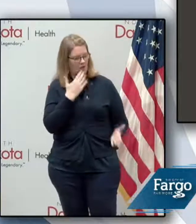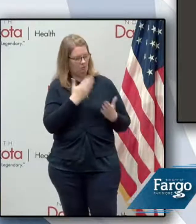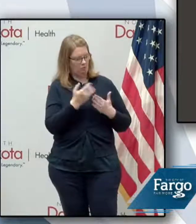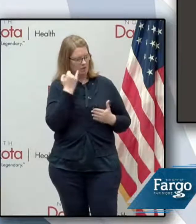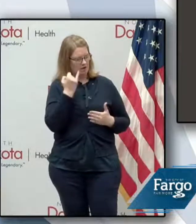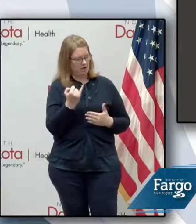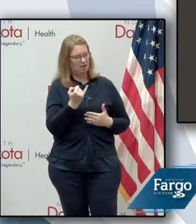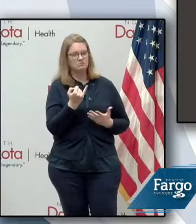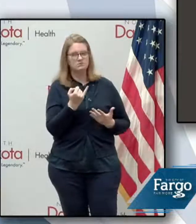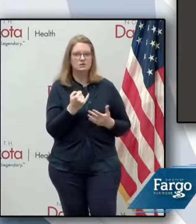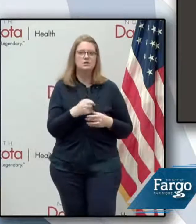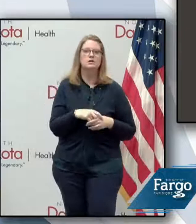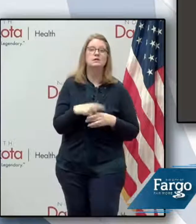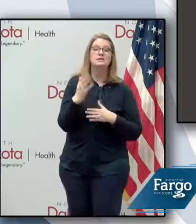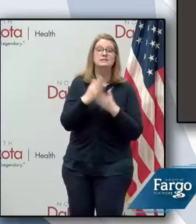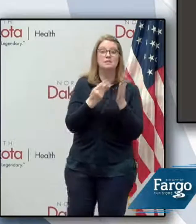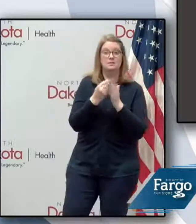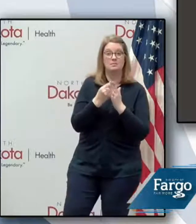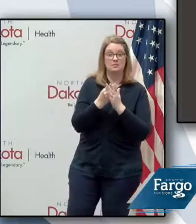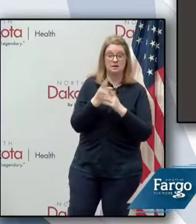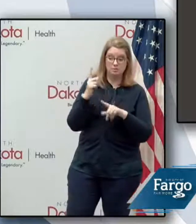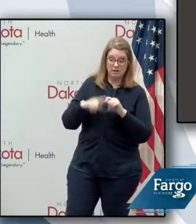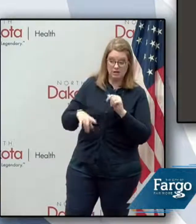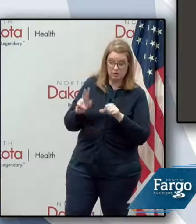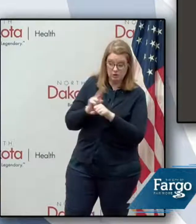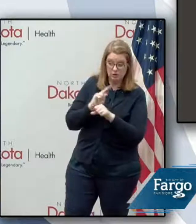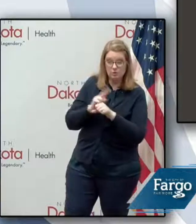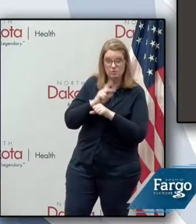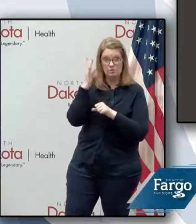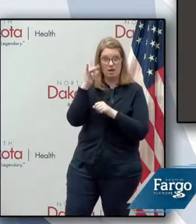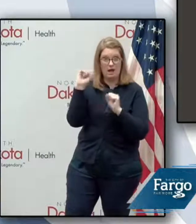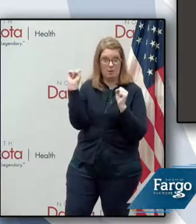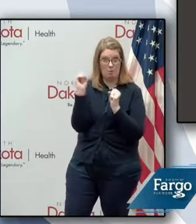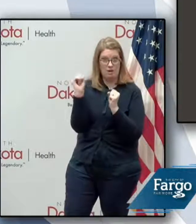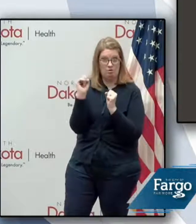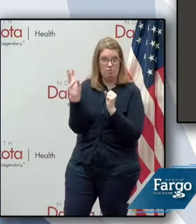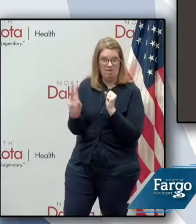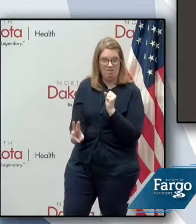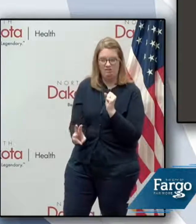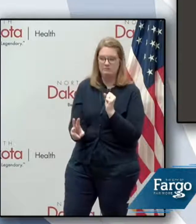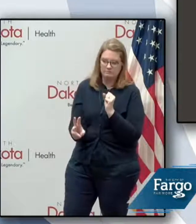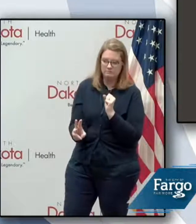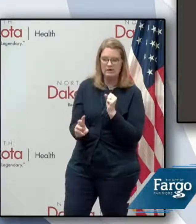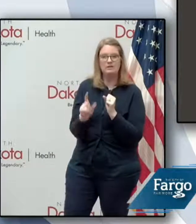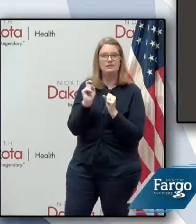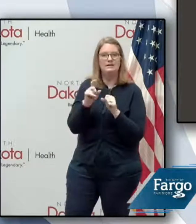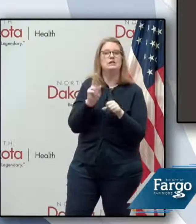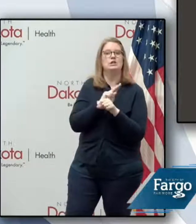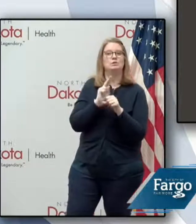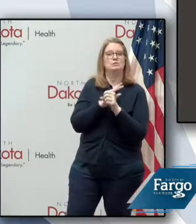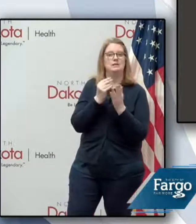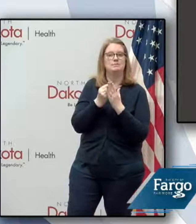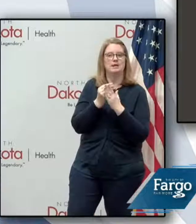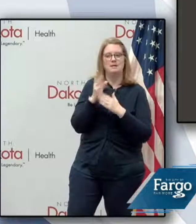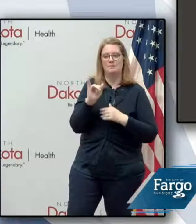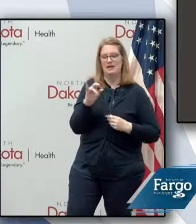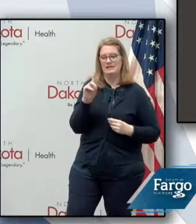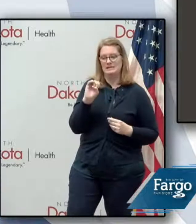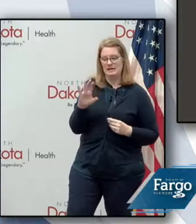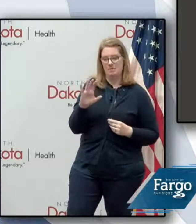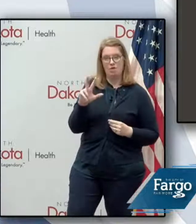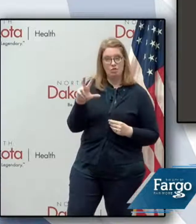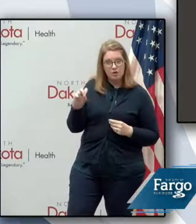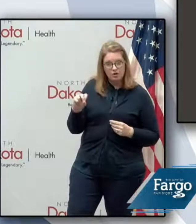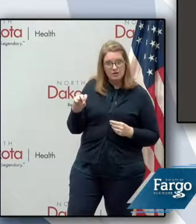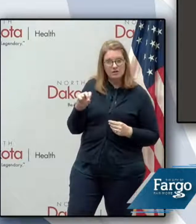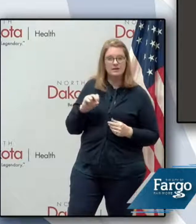of those dollars that could not be spent because of the winter weather coming and the need to get this money expended by December 30th.